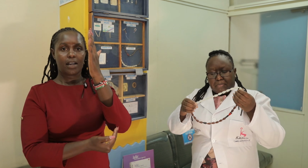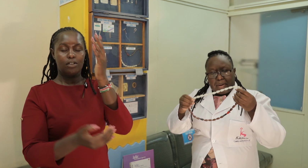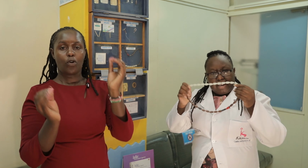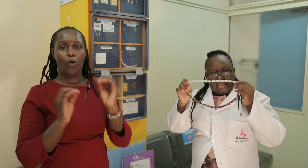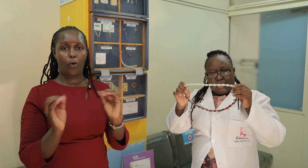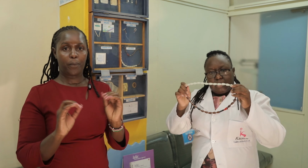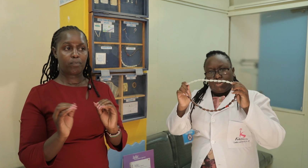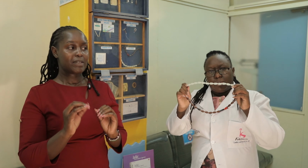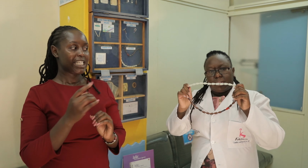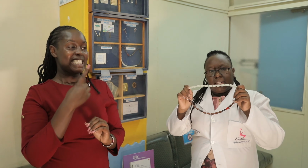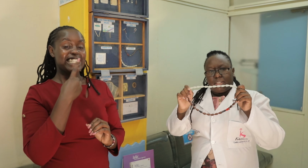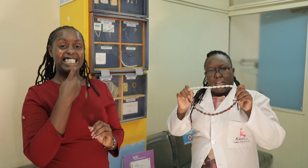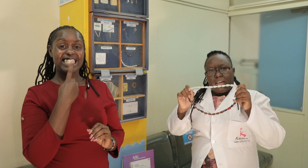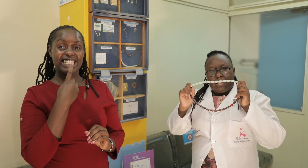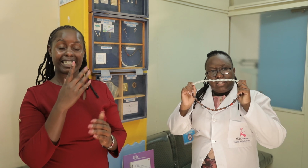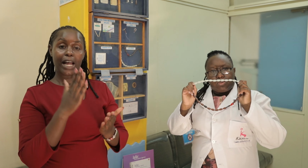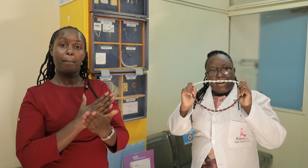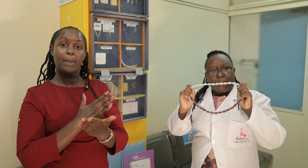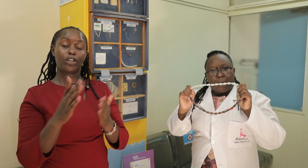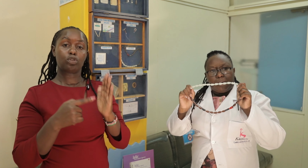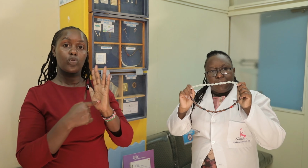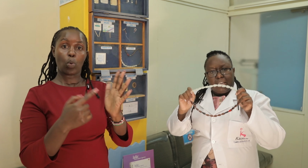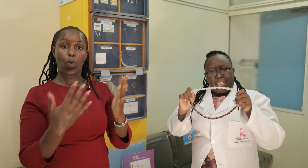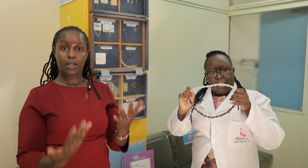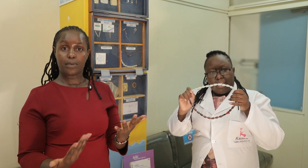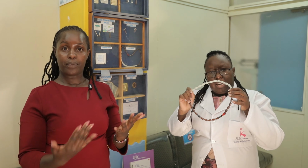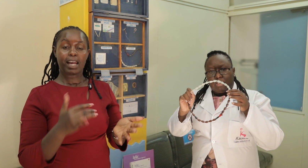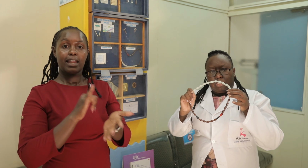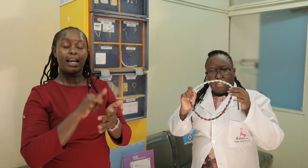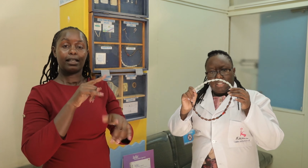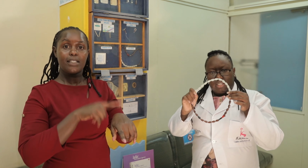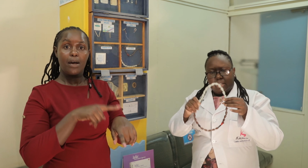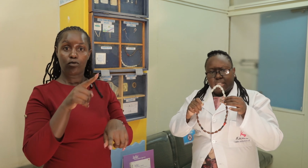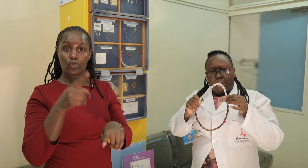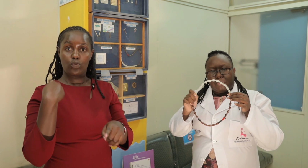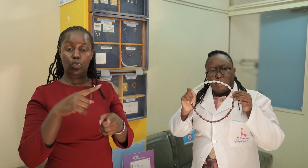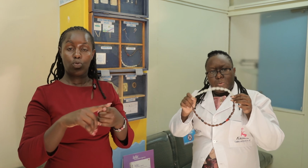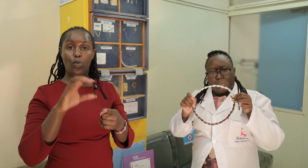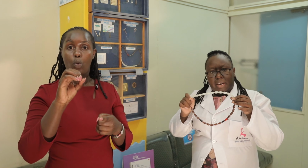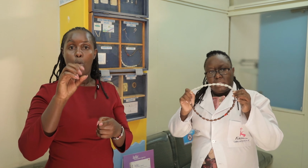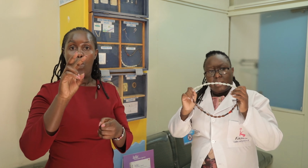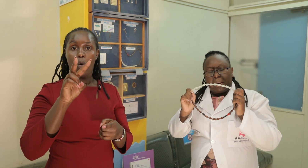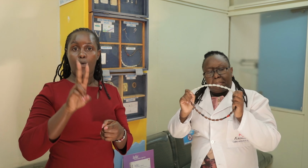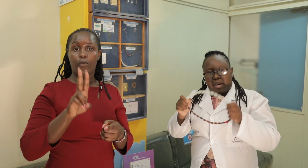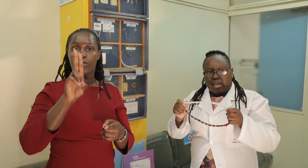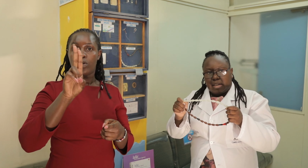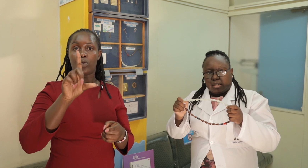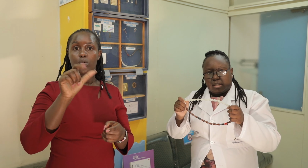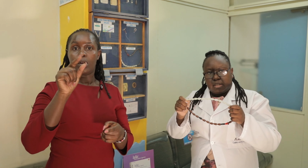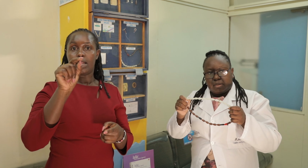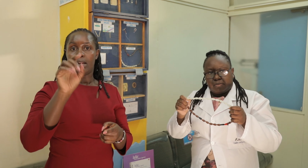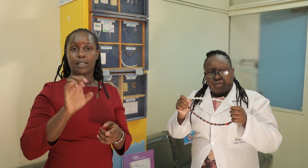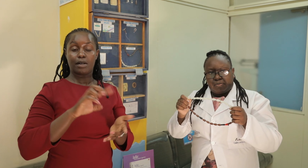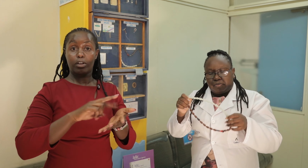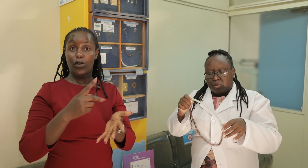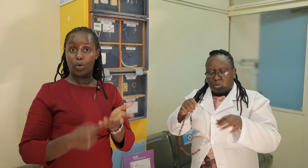the white part shows that this is when you are ovulating, and it is easily for you to get